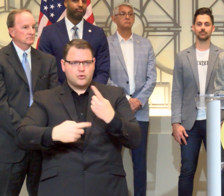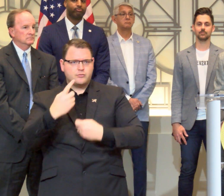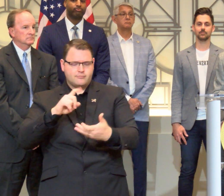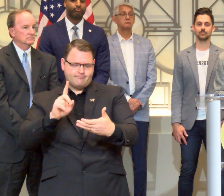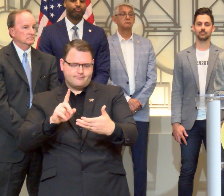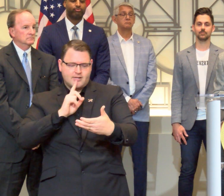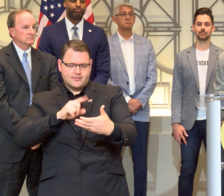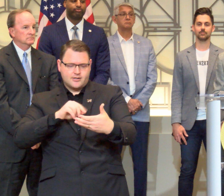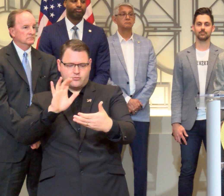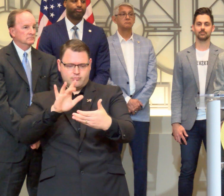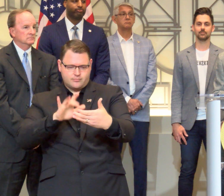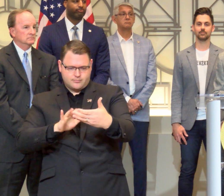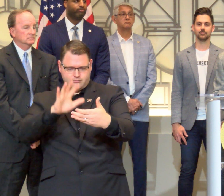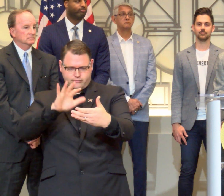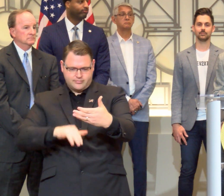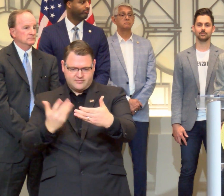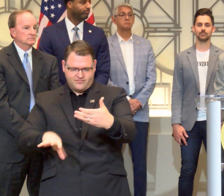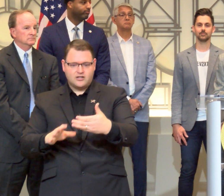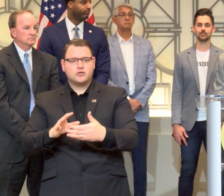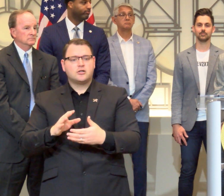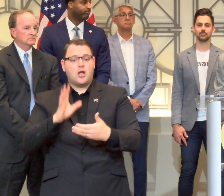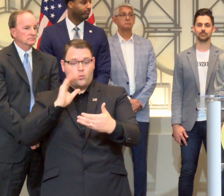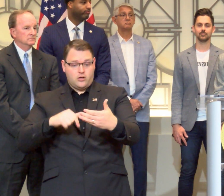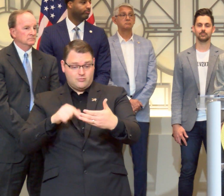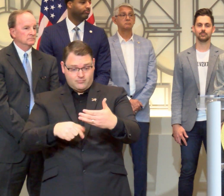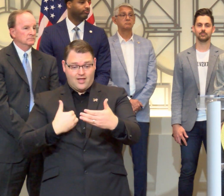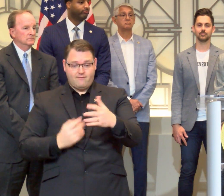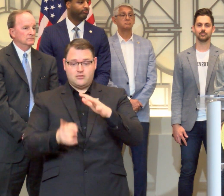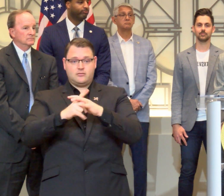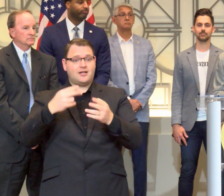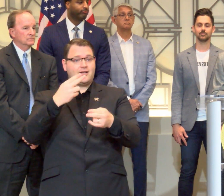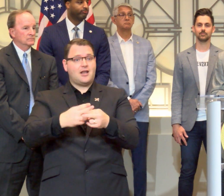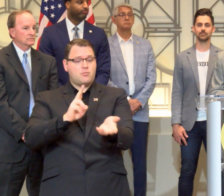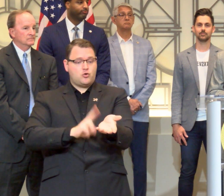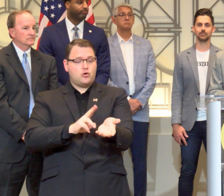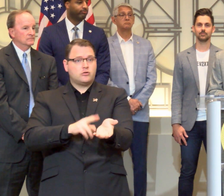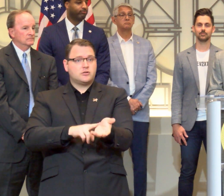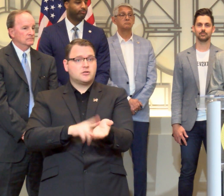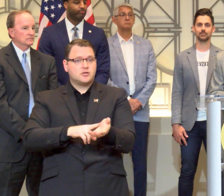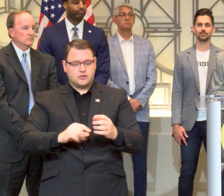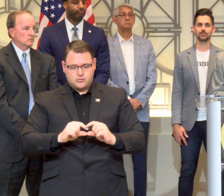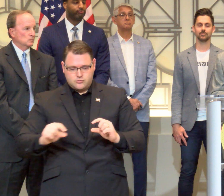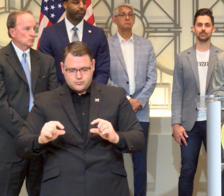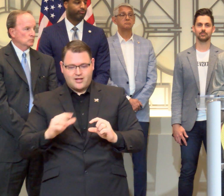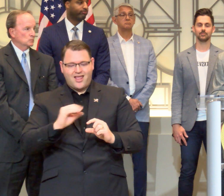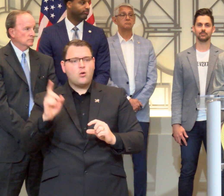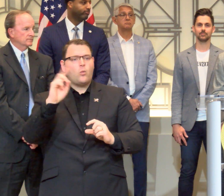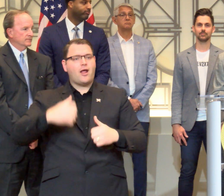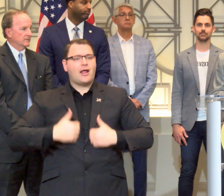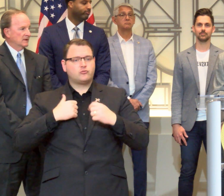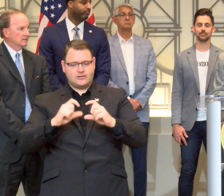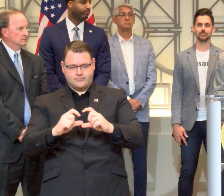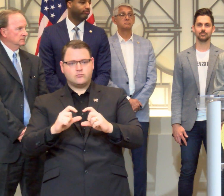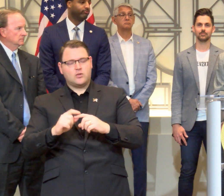an authorization number to proceed to testing site. These sites are only for high-risk groups with